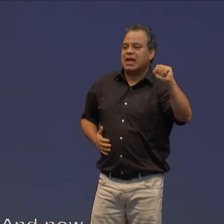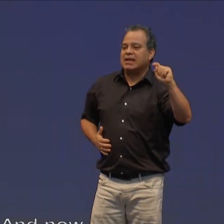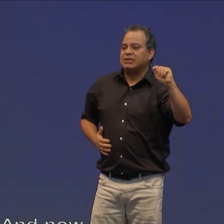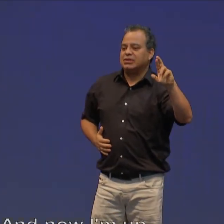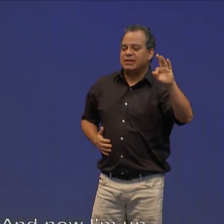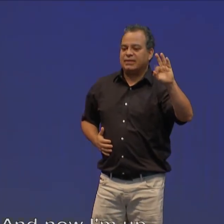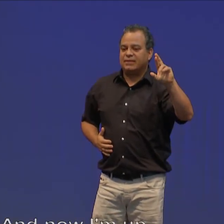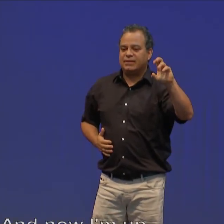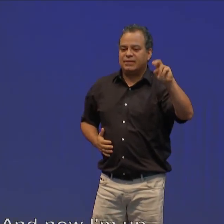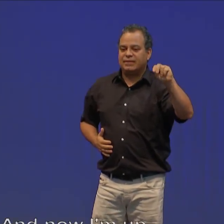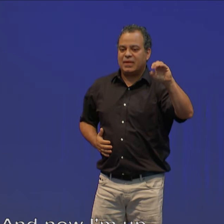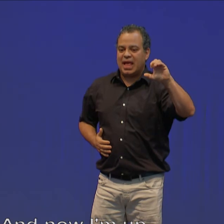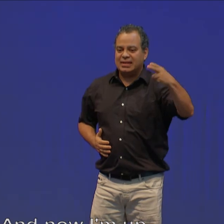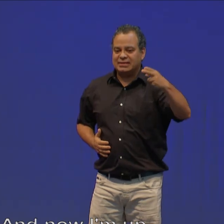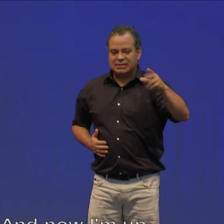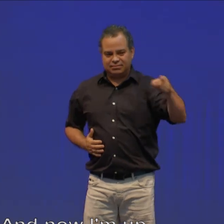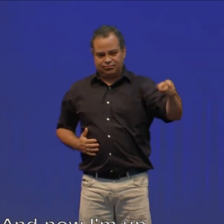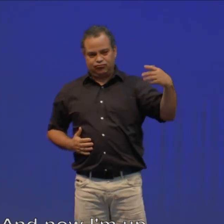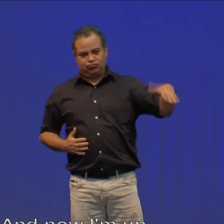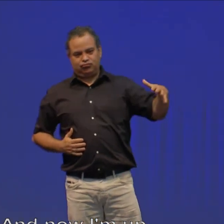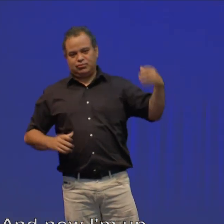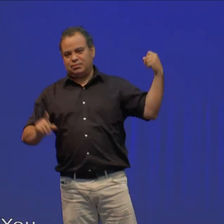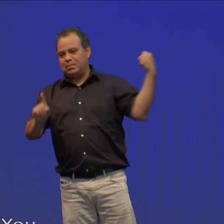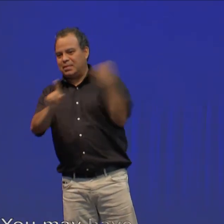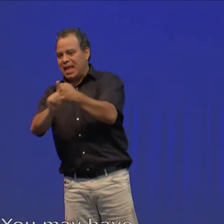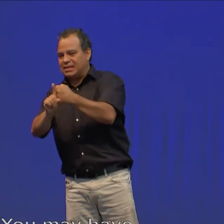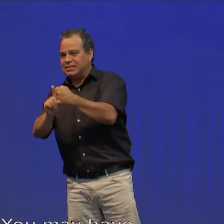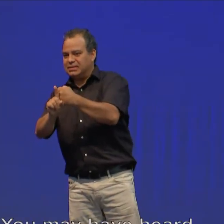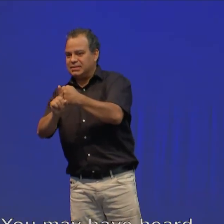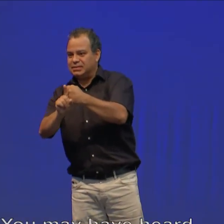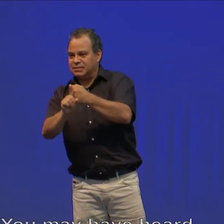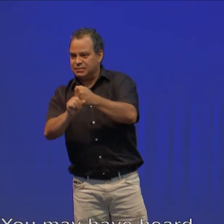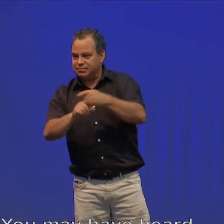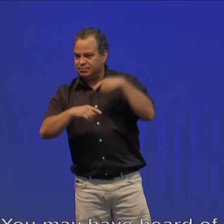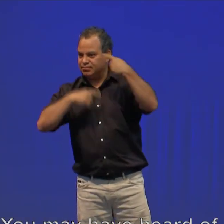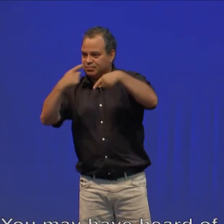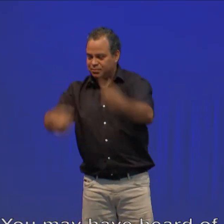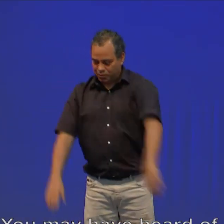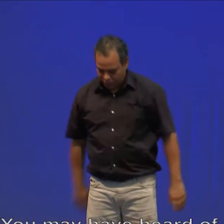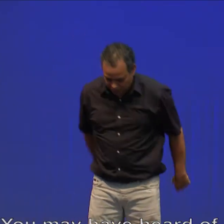You may have heard of Daniel Chester French.